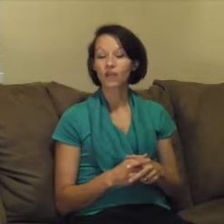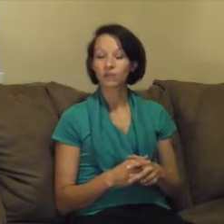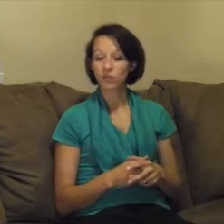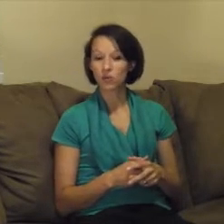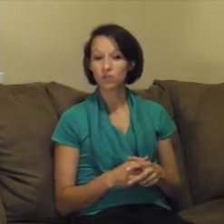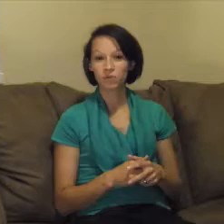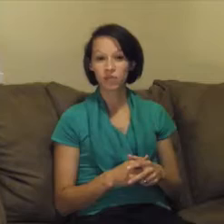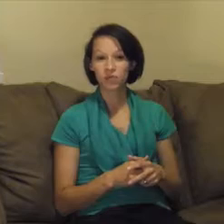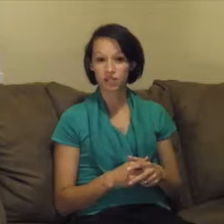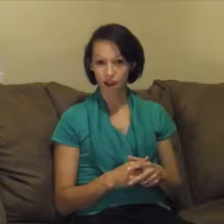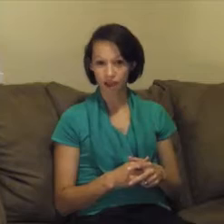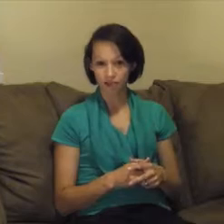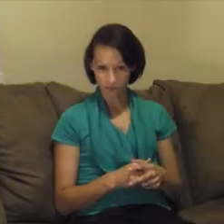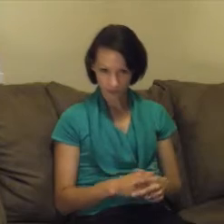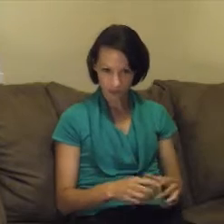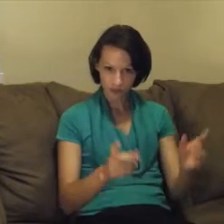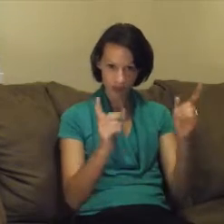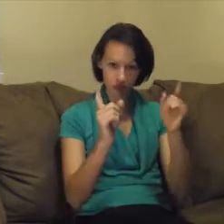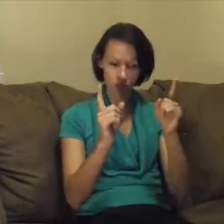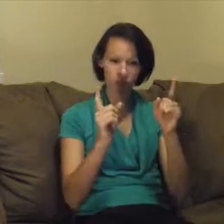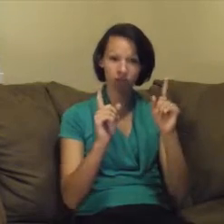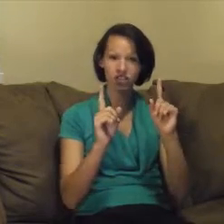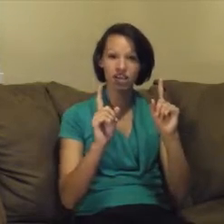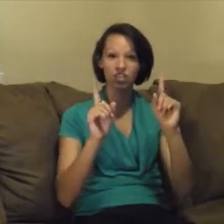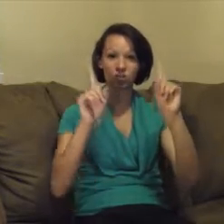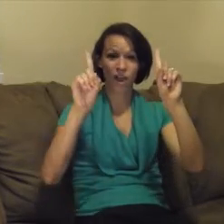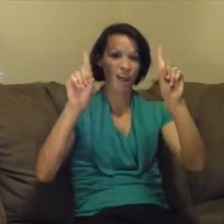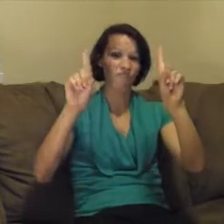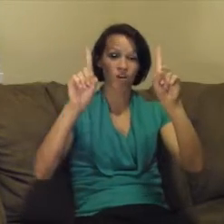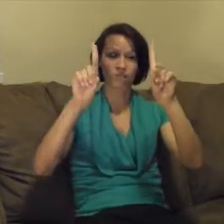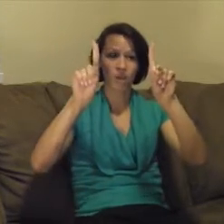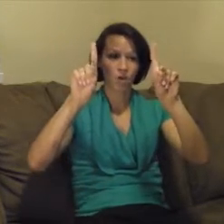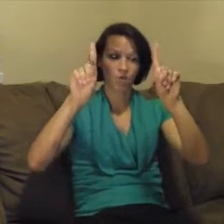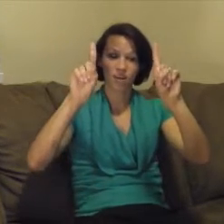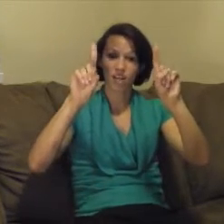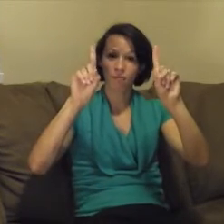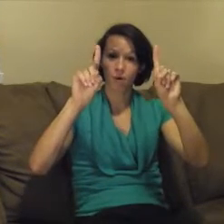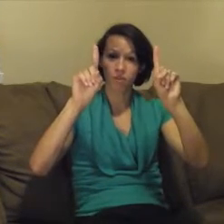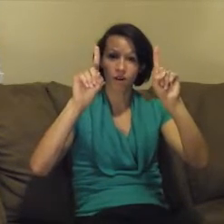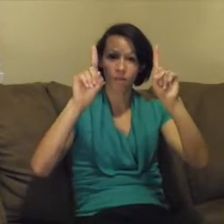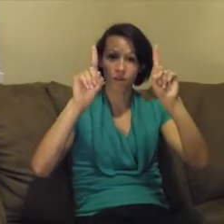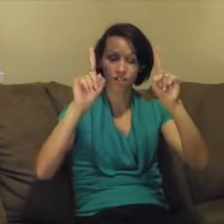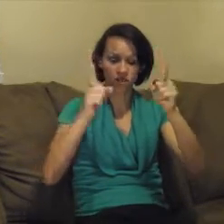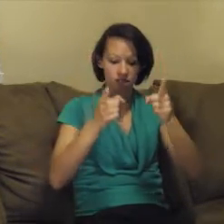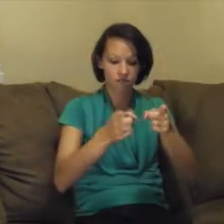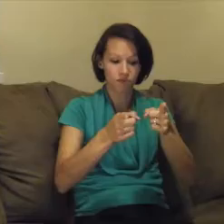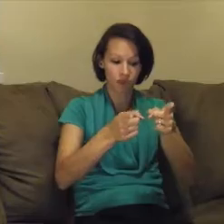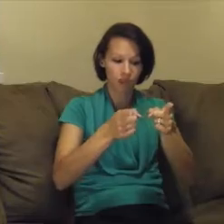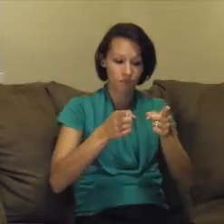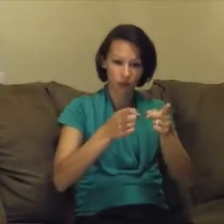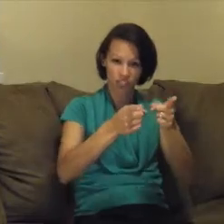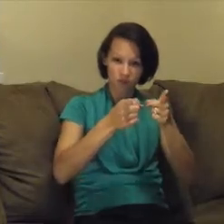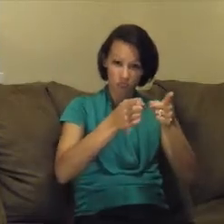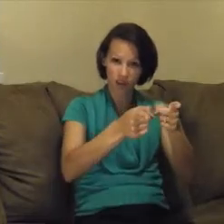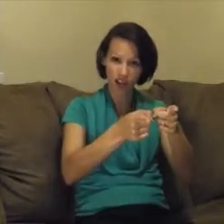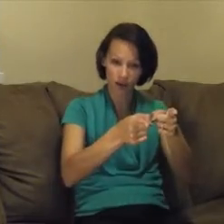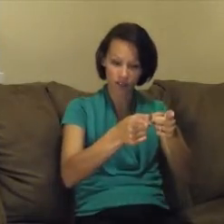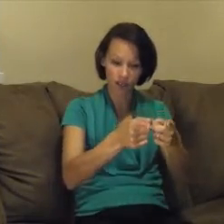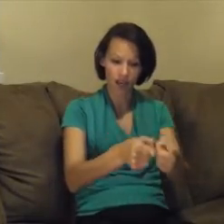the blue, blue sky. So the first line is whenever. We're going to get both of our pointers and point them straight out